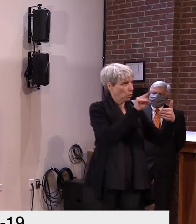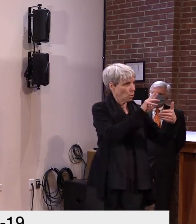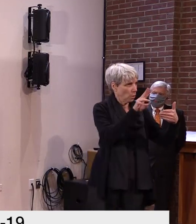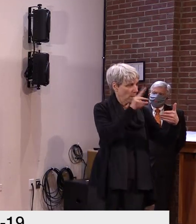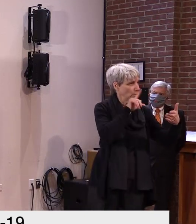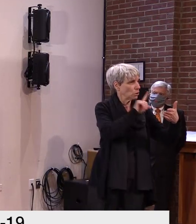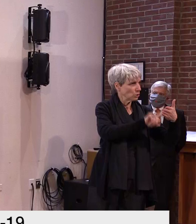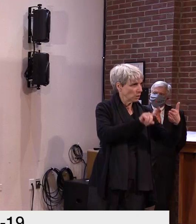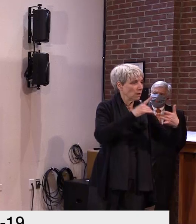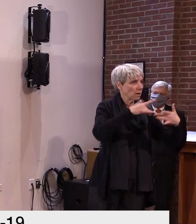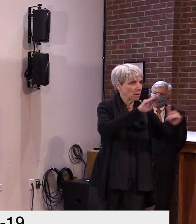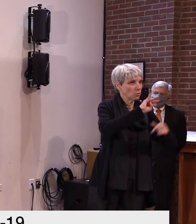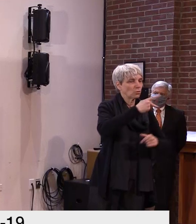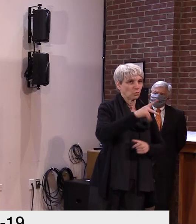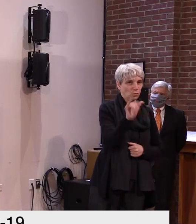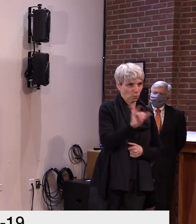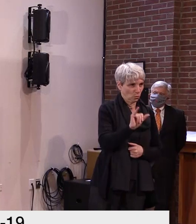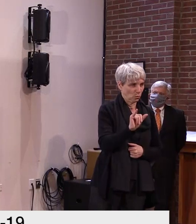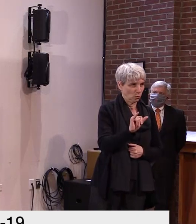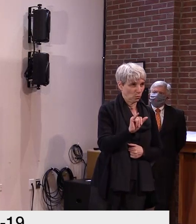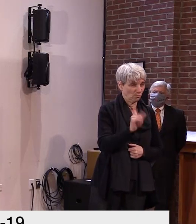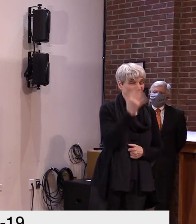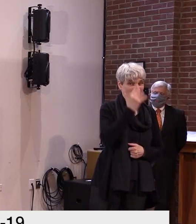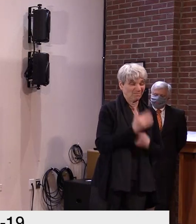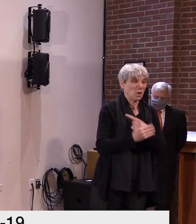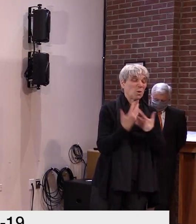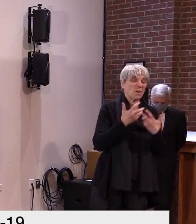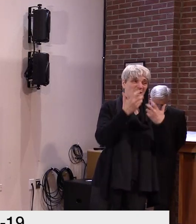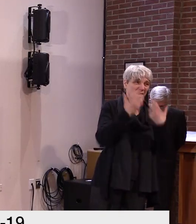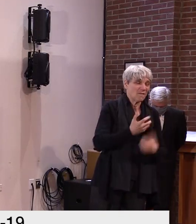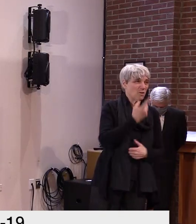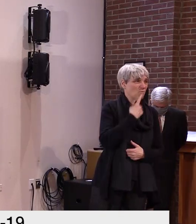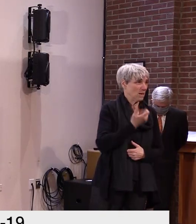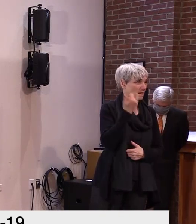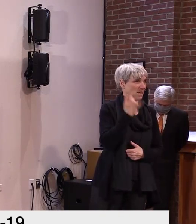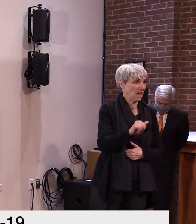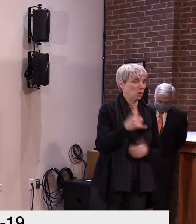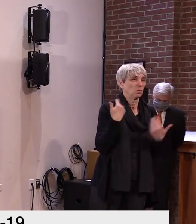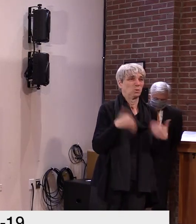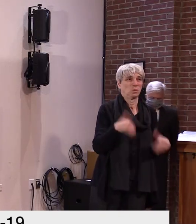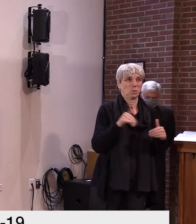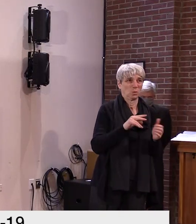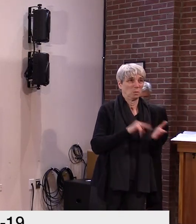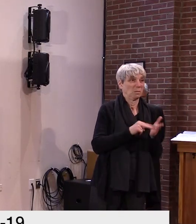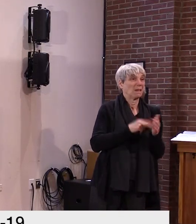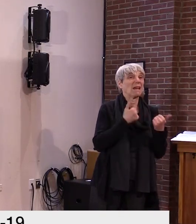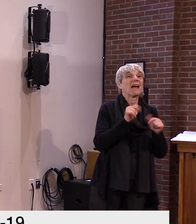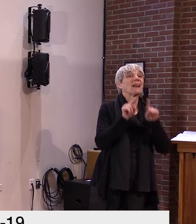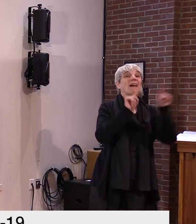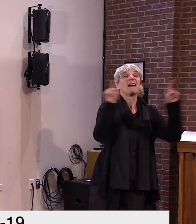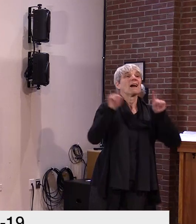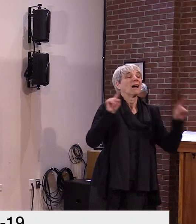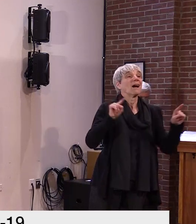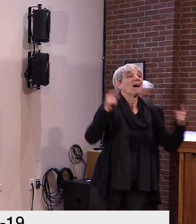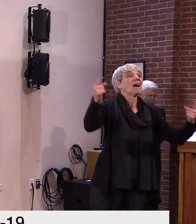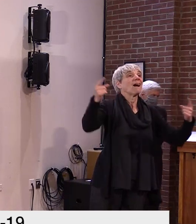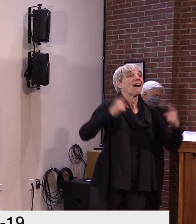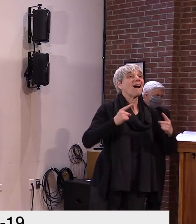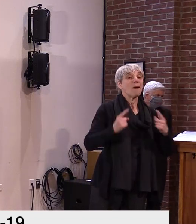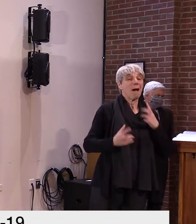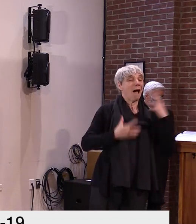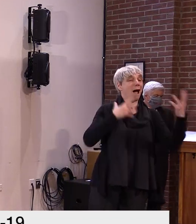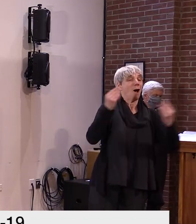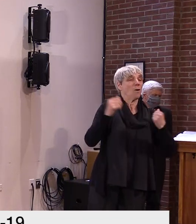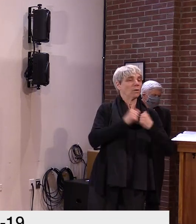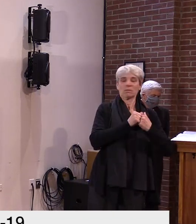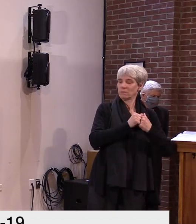saw, there are a lot of yellow and red counties right now, and that does require that you quarantine,